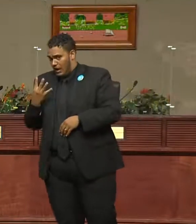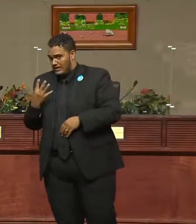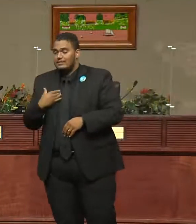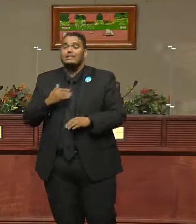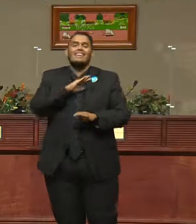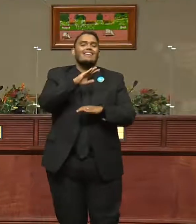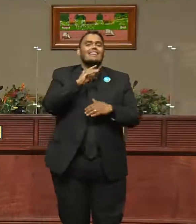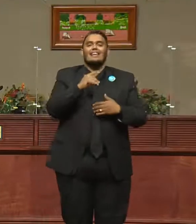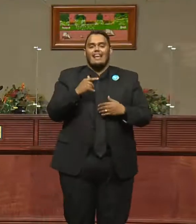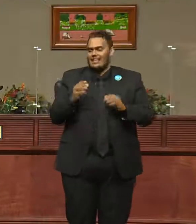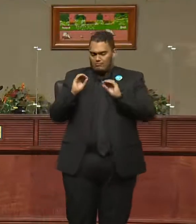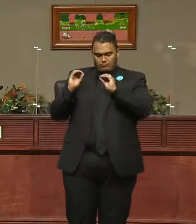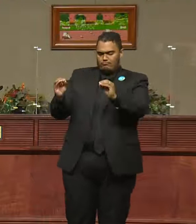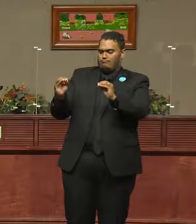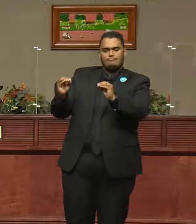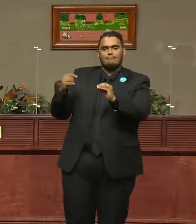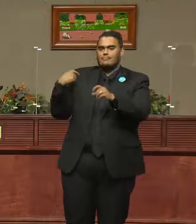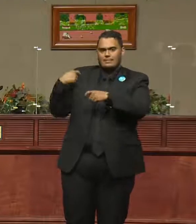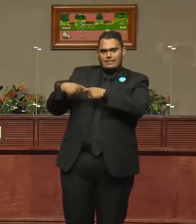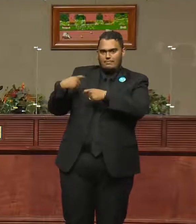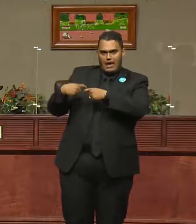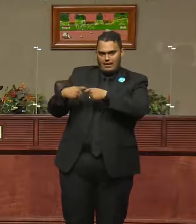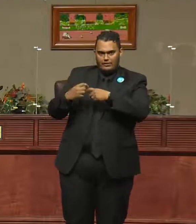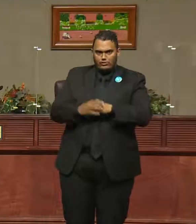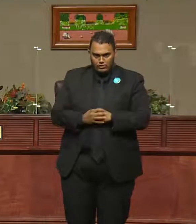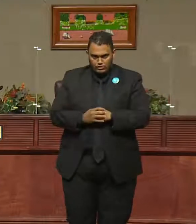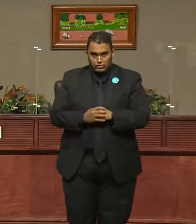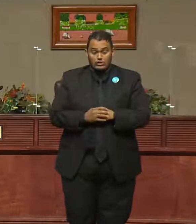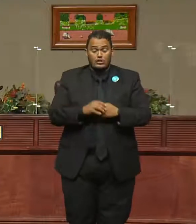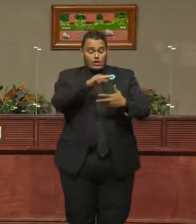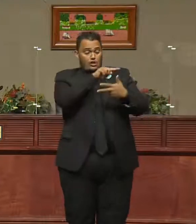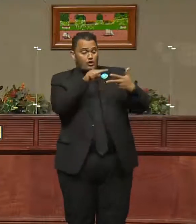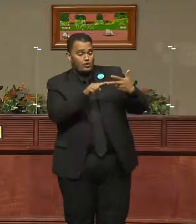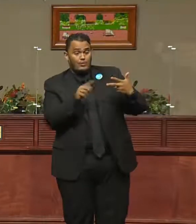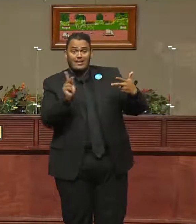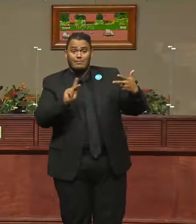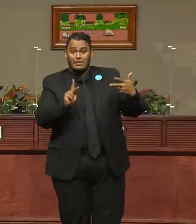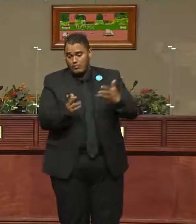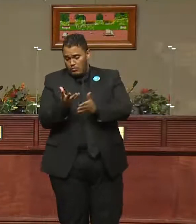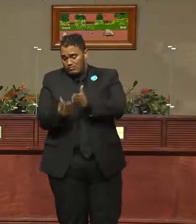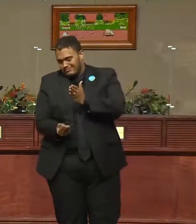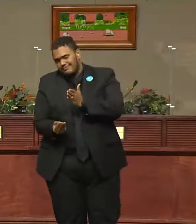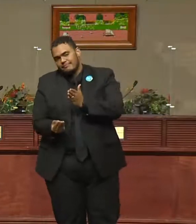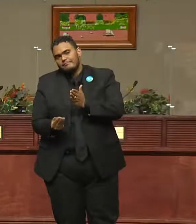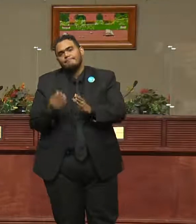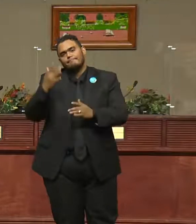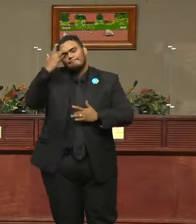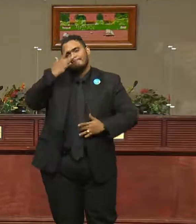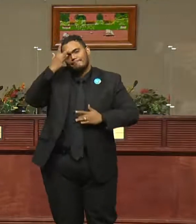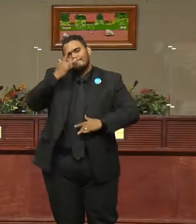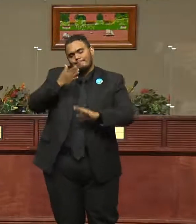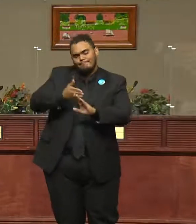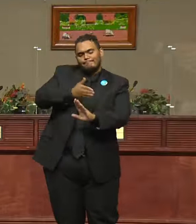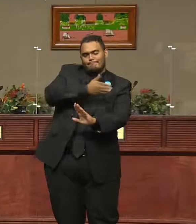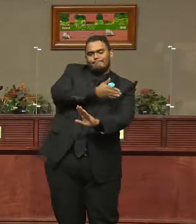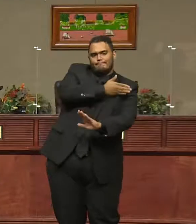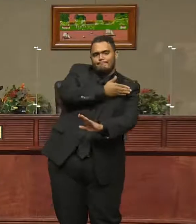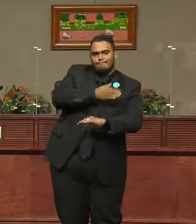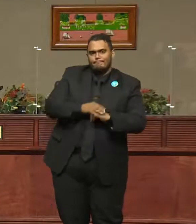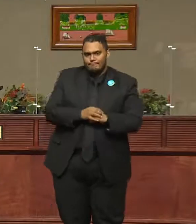non-Hispanic. All 3 had underlying conditions. Also, I want to show